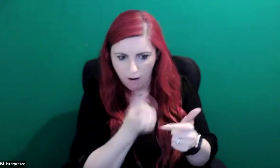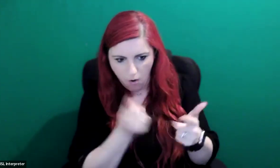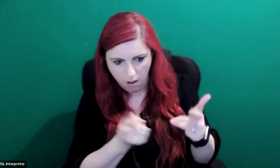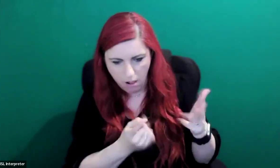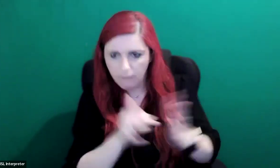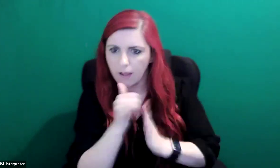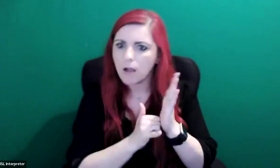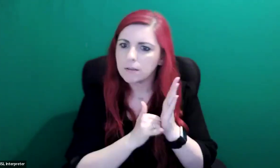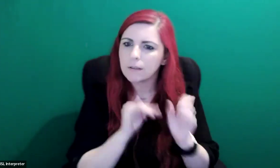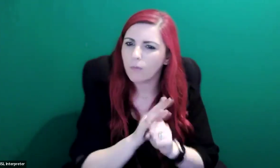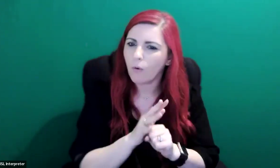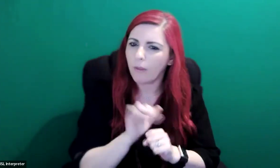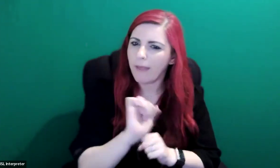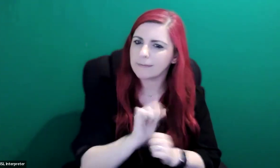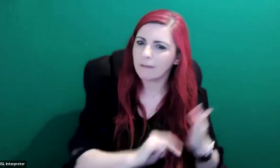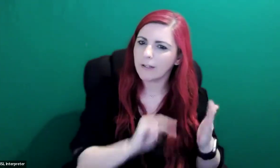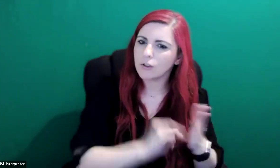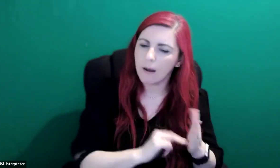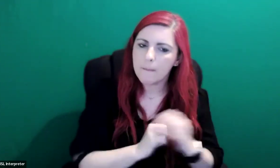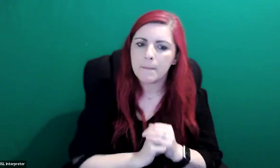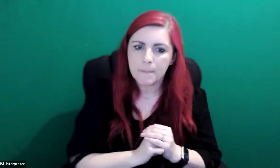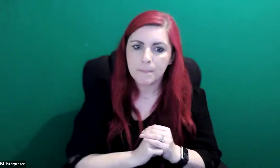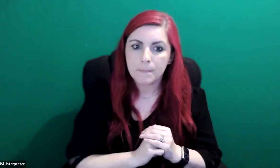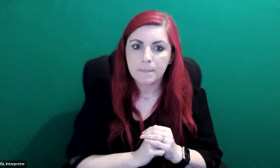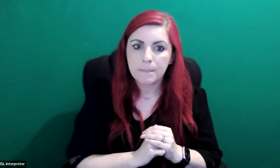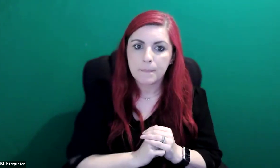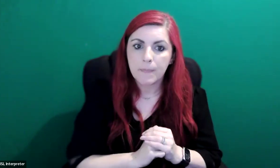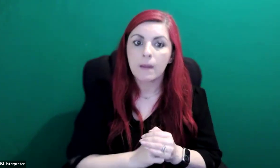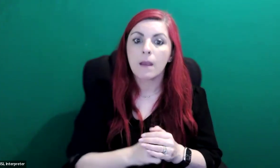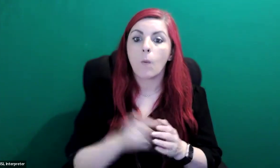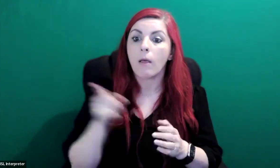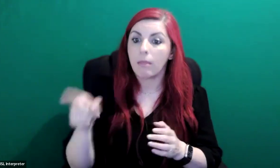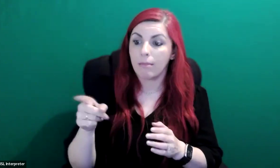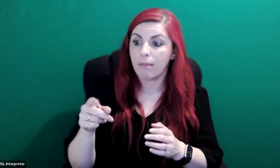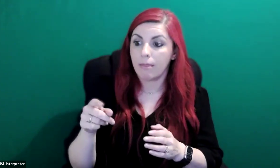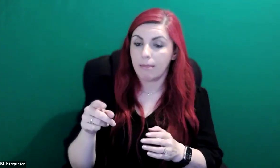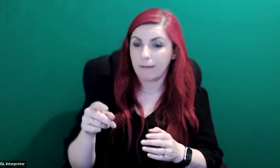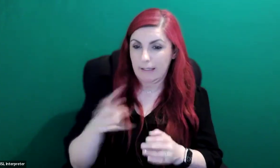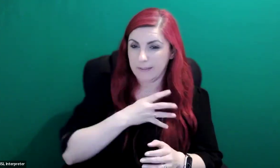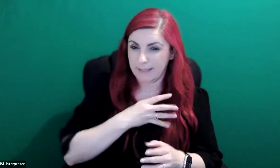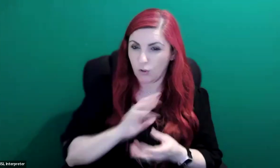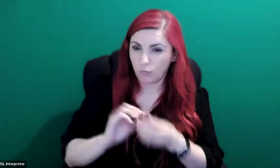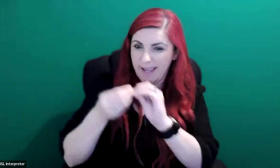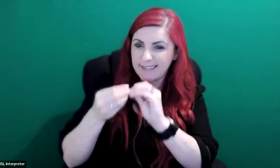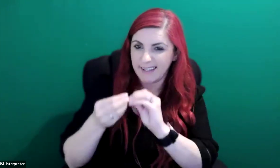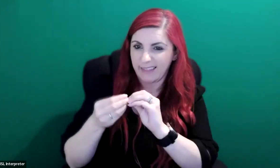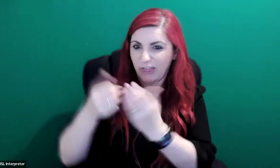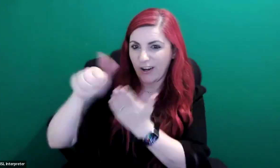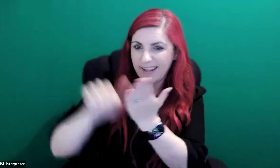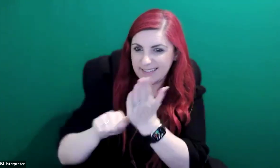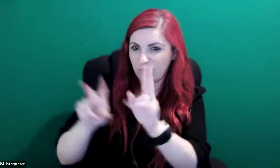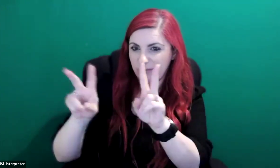of the convention. When the committee is formulating that list of questions, or list of issues as it's formally